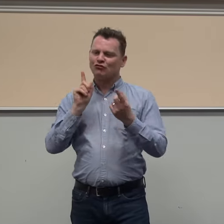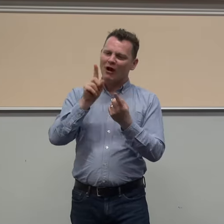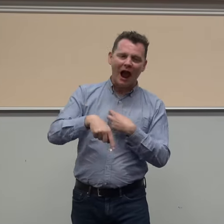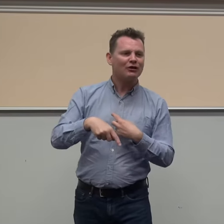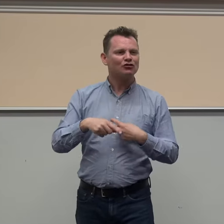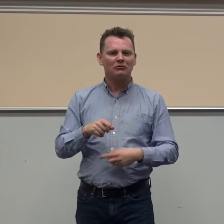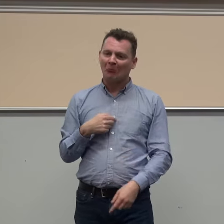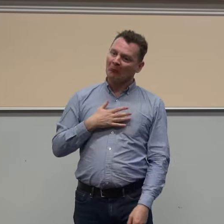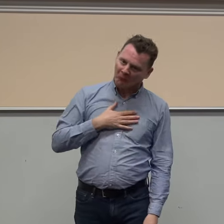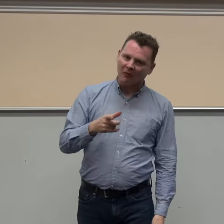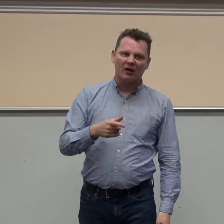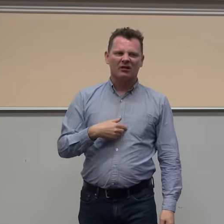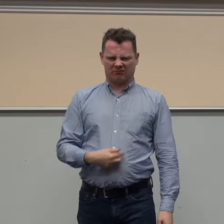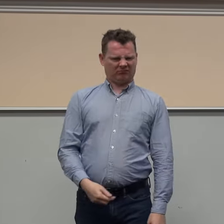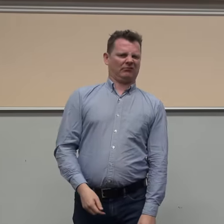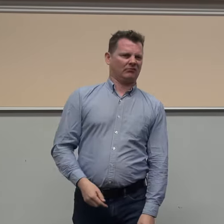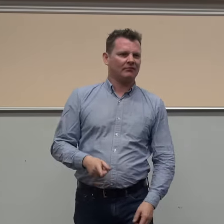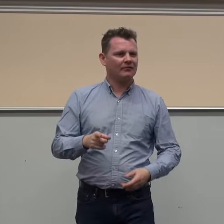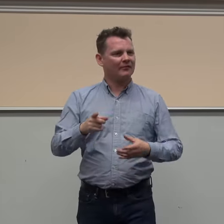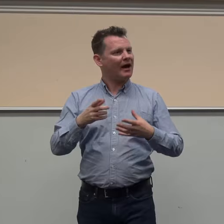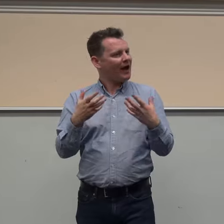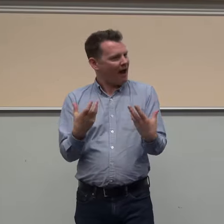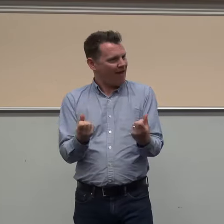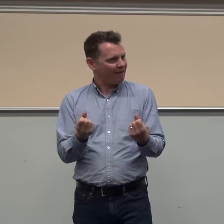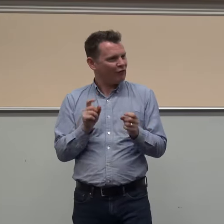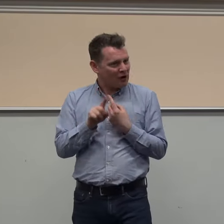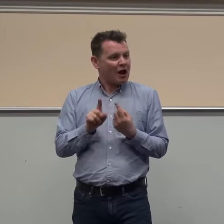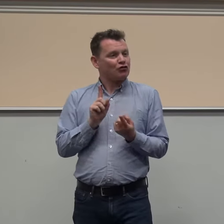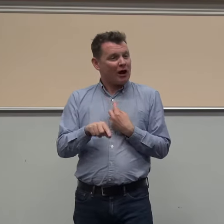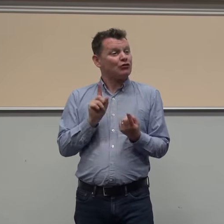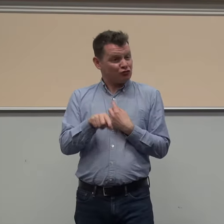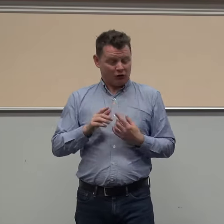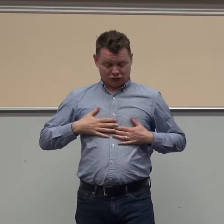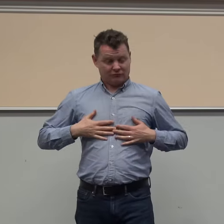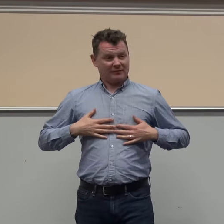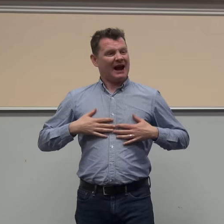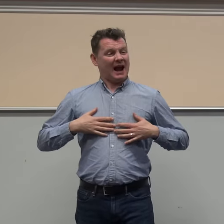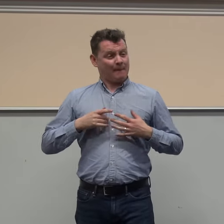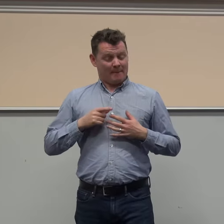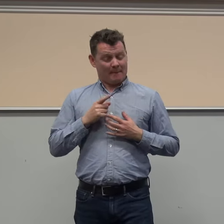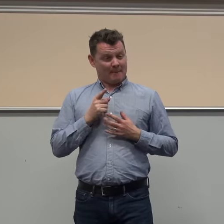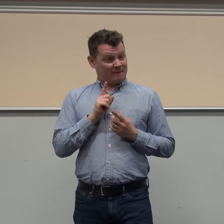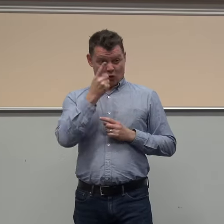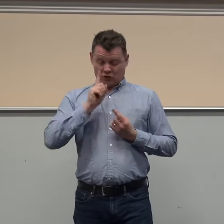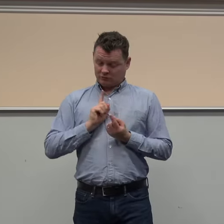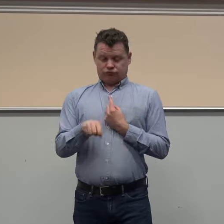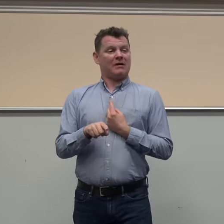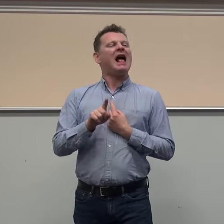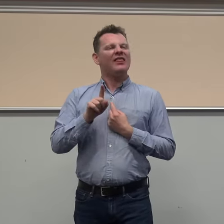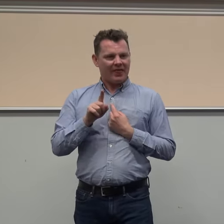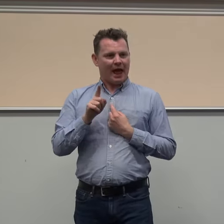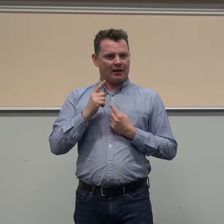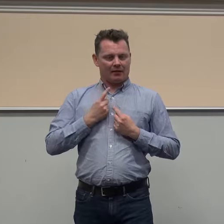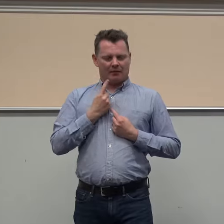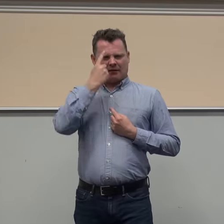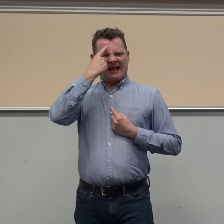we're still talking a tiny part of a second, but a little bit slower, you start to think, focused thinking